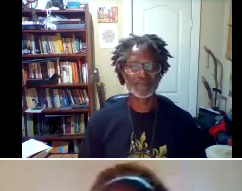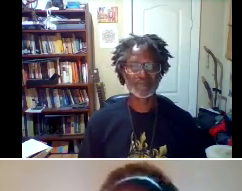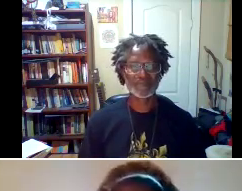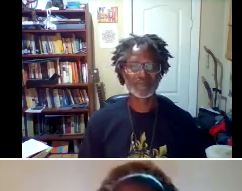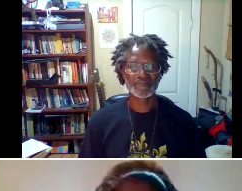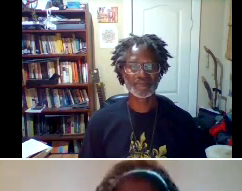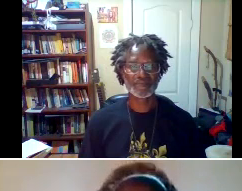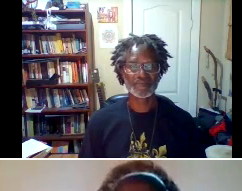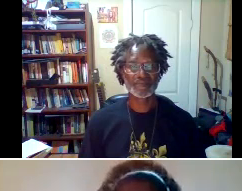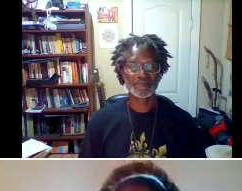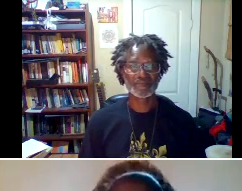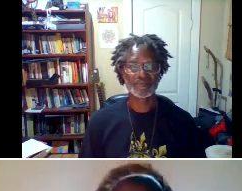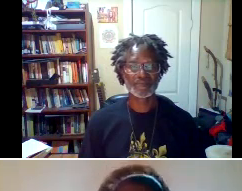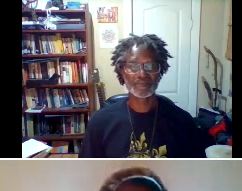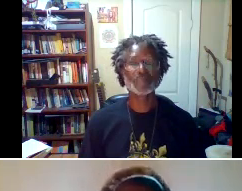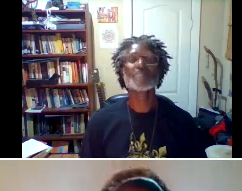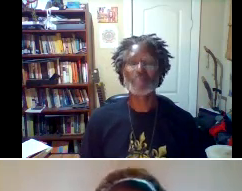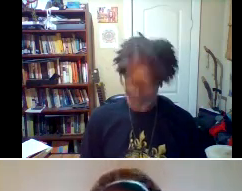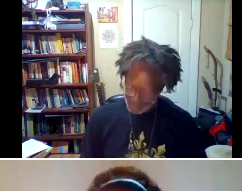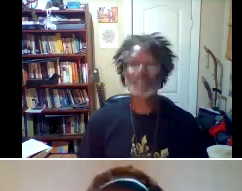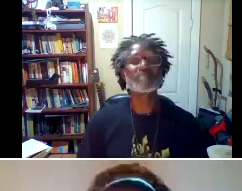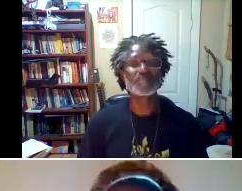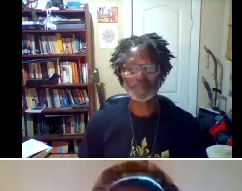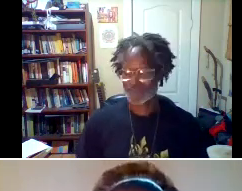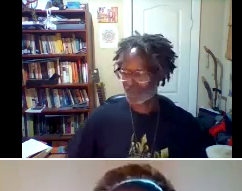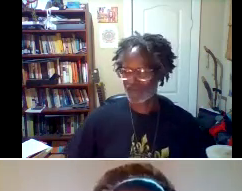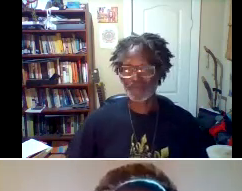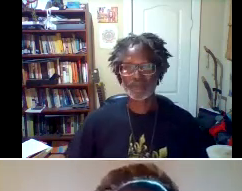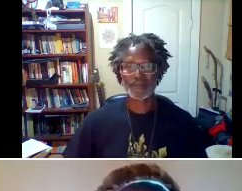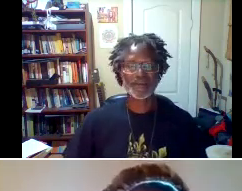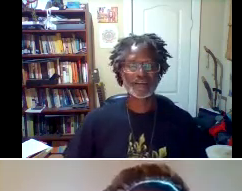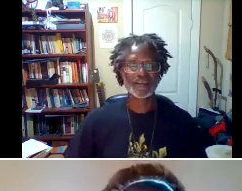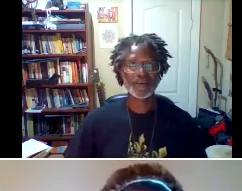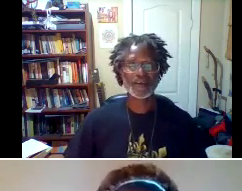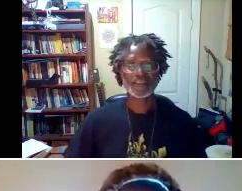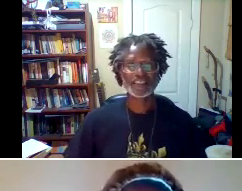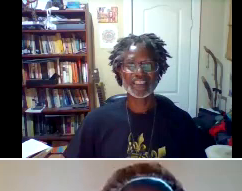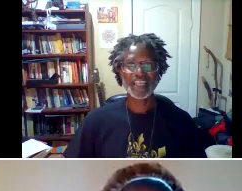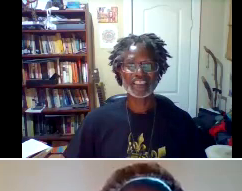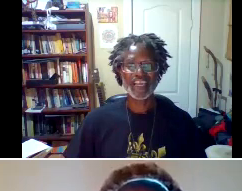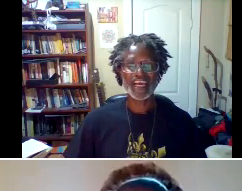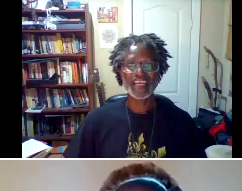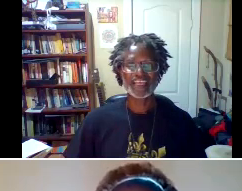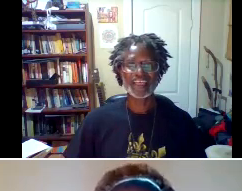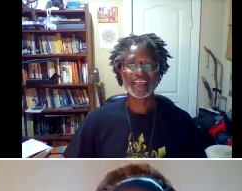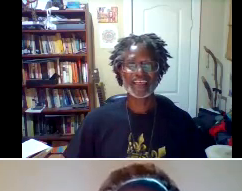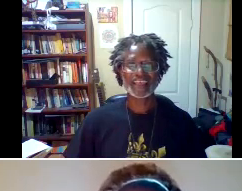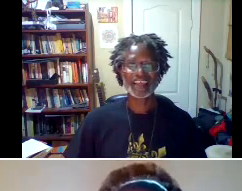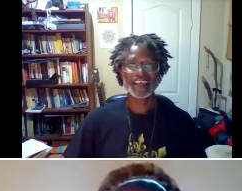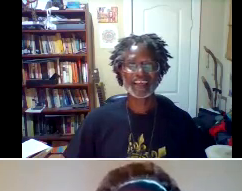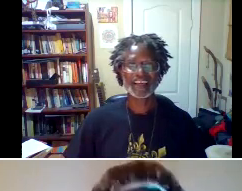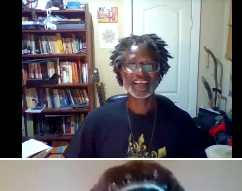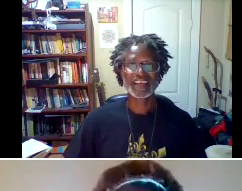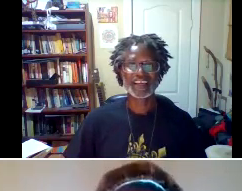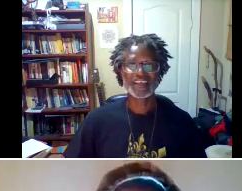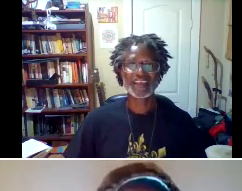so when we get to that slide, then you can chime in on that one. Yeah. Thank you though. So That's good. next That's slide. good.